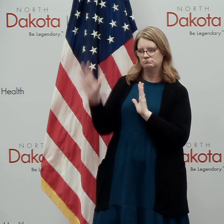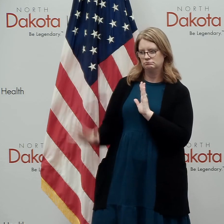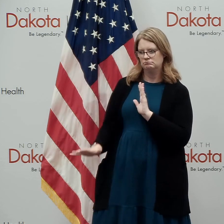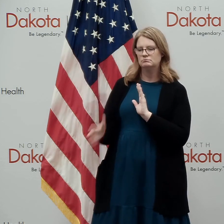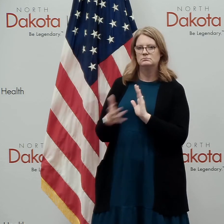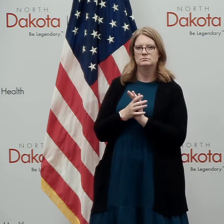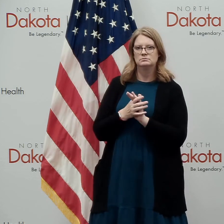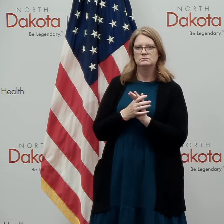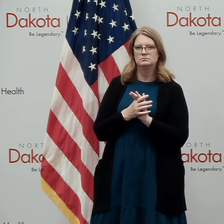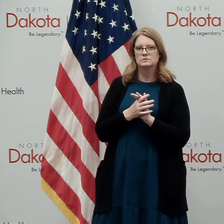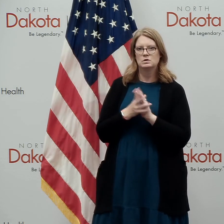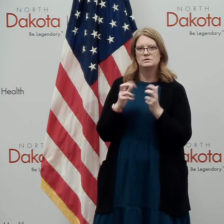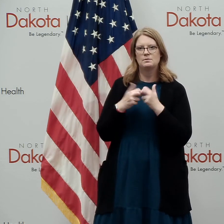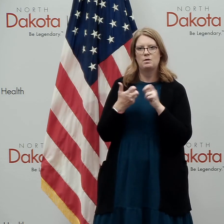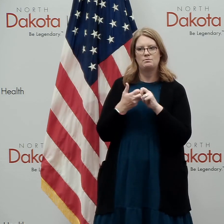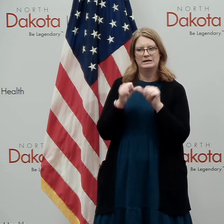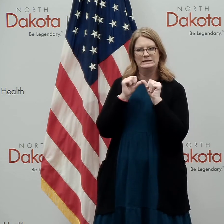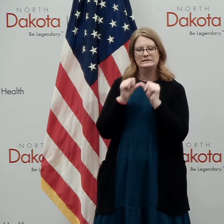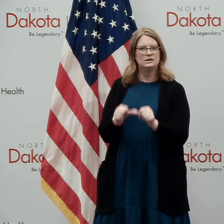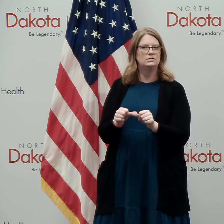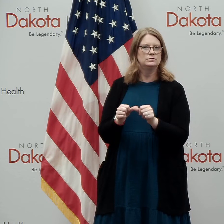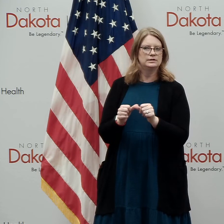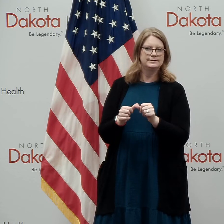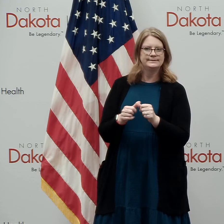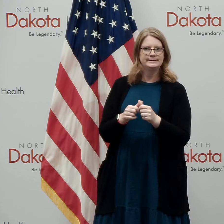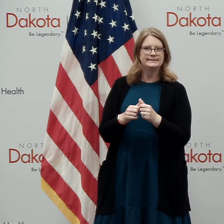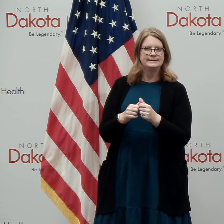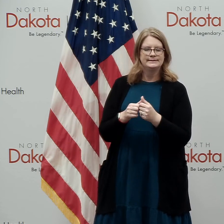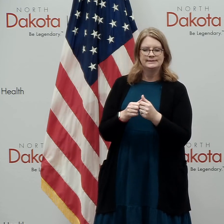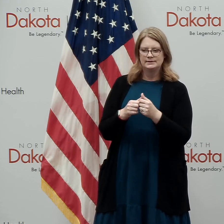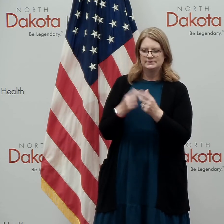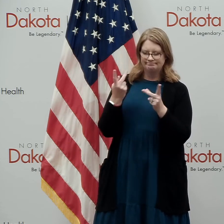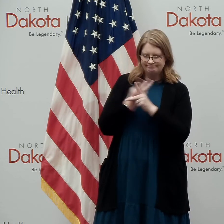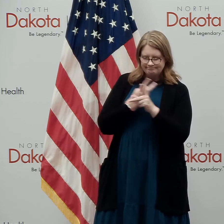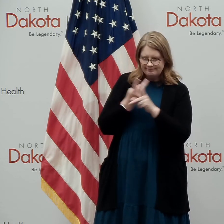going to continue to keep working. But we learned that